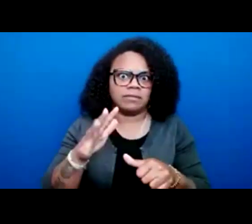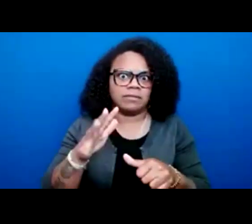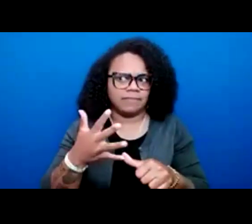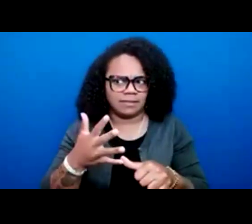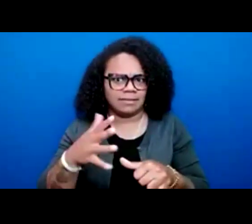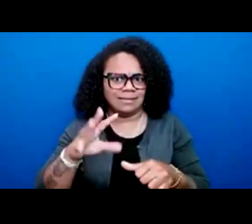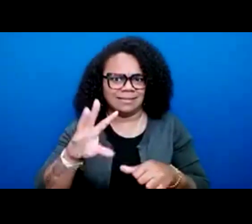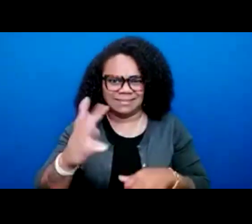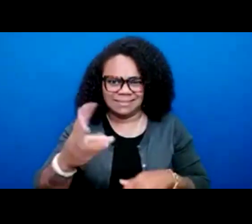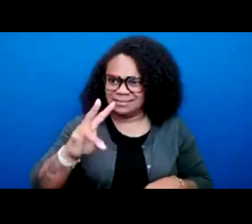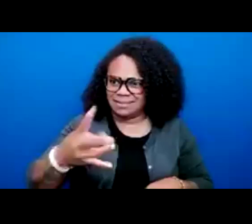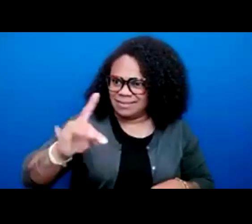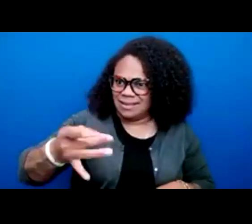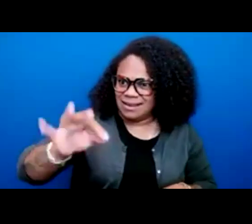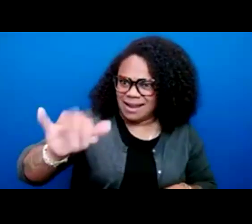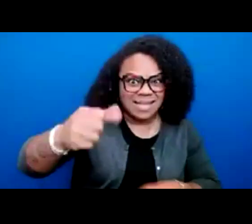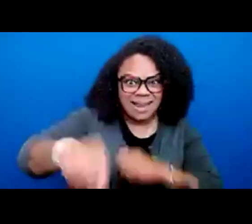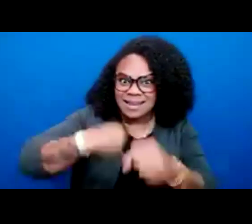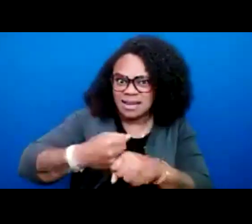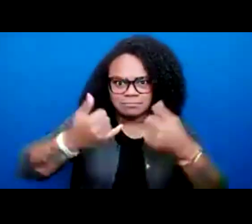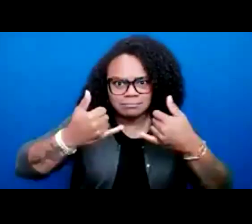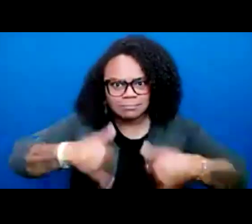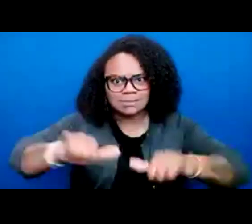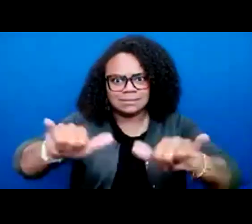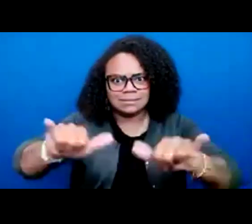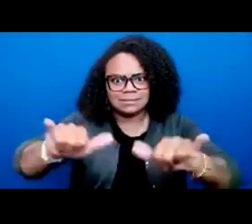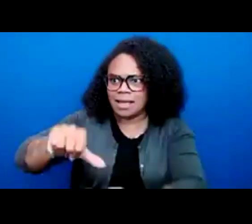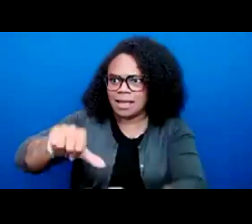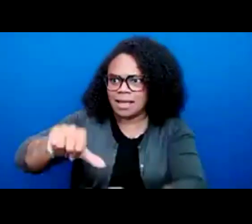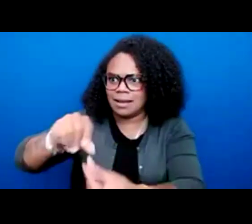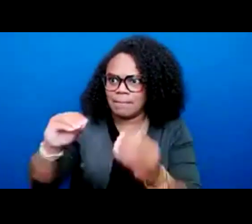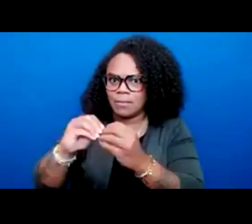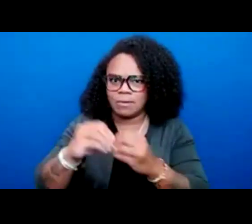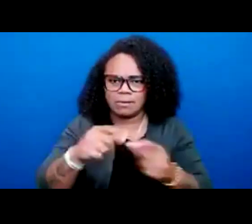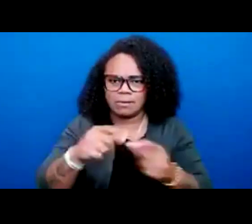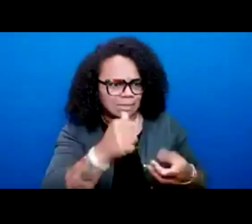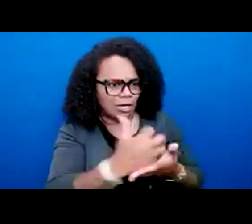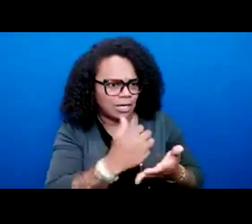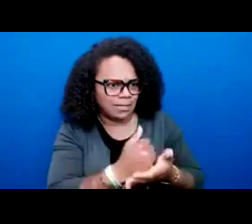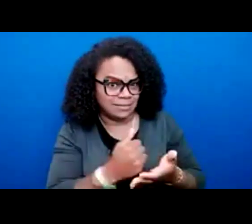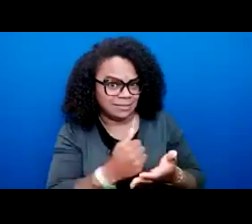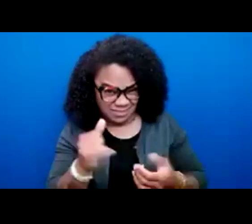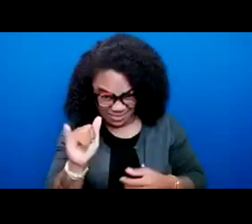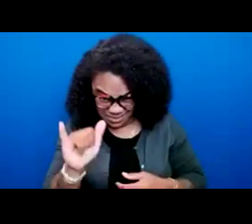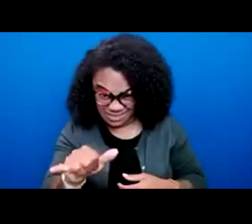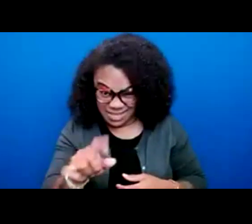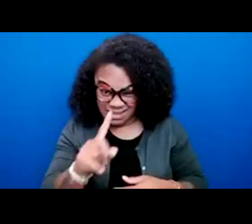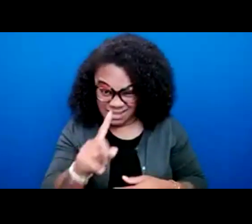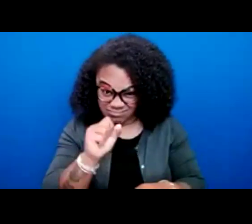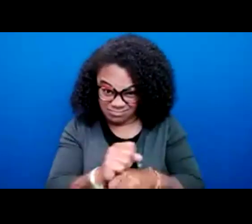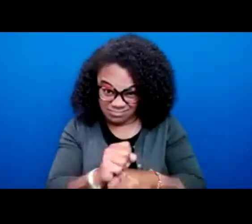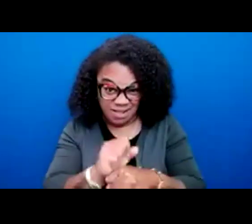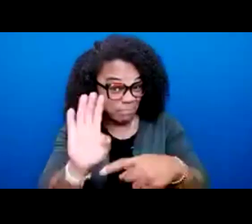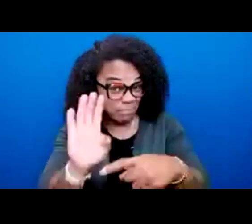8, 9, 10, you are spending more now. Are you a hobby or are you in this for a